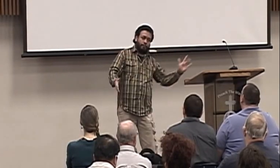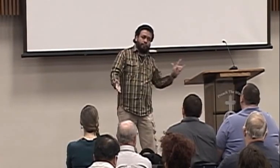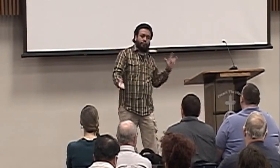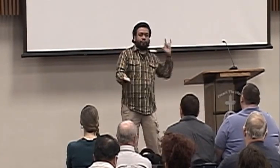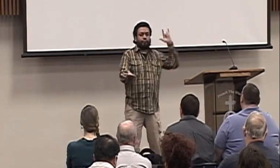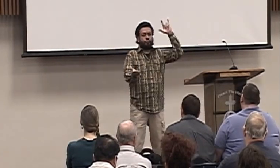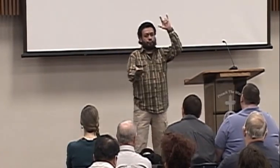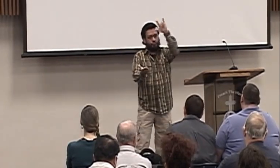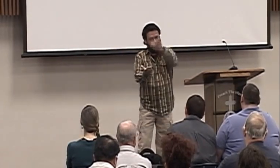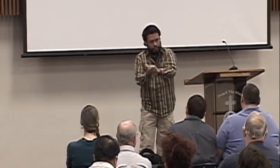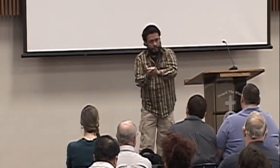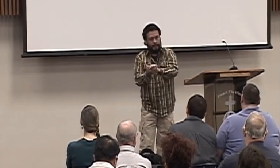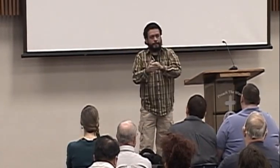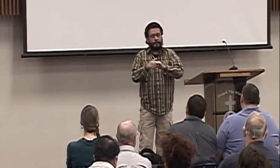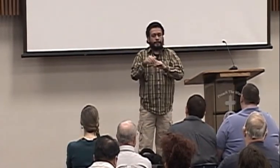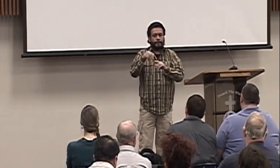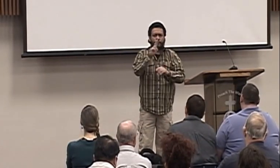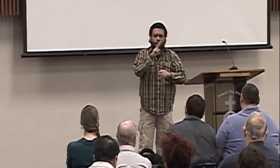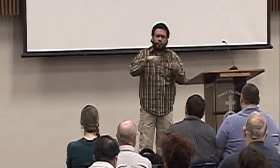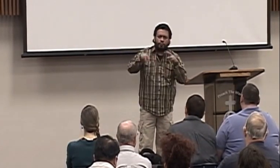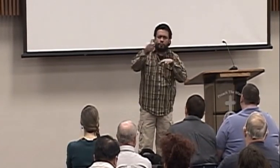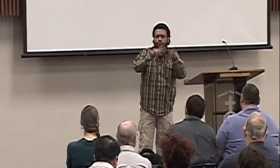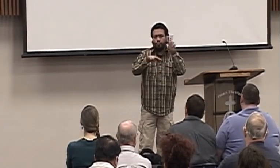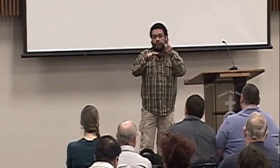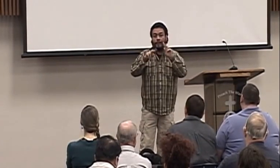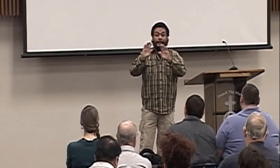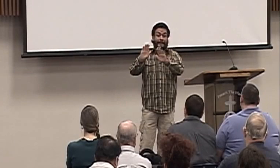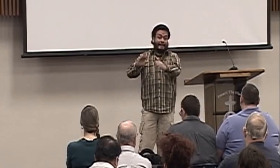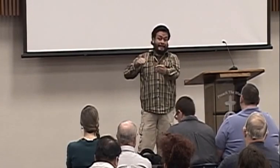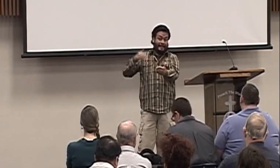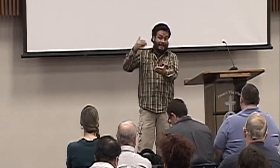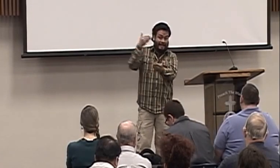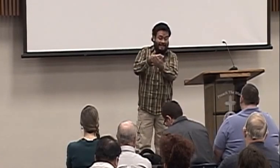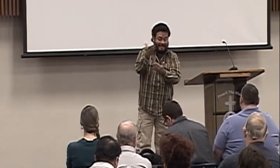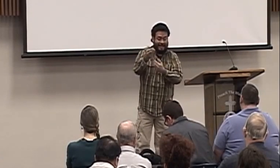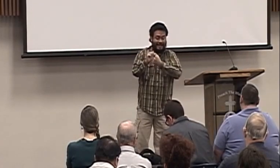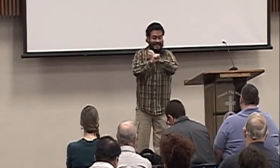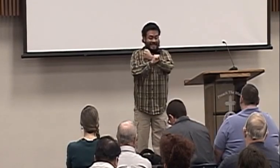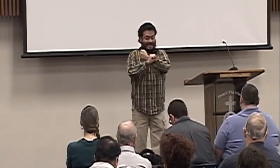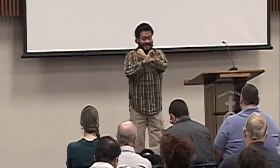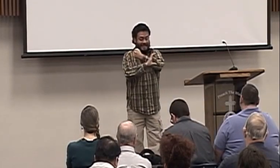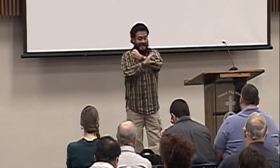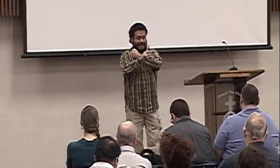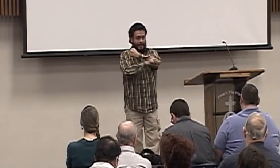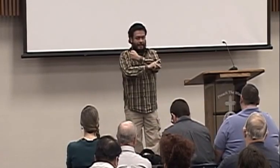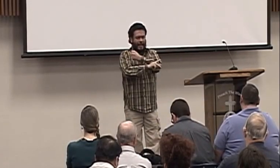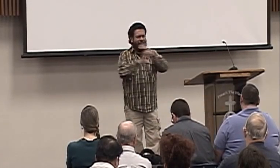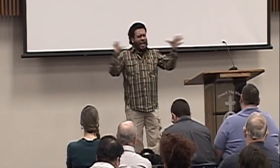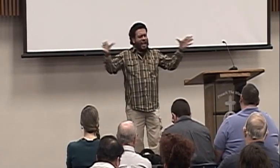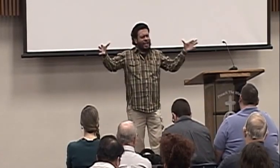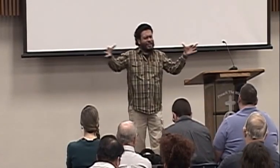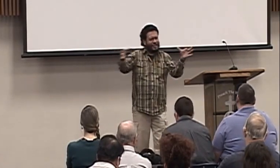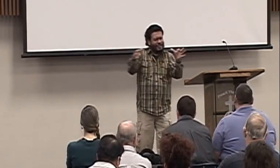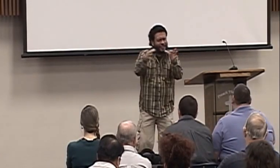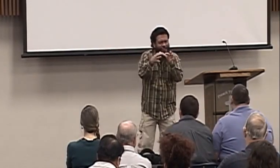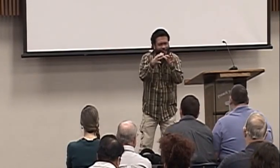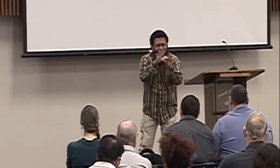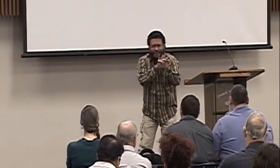Finished, we're ready, we flew to Honduras. Looked around, then we arrived there in Santa Rosa de Copan. It's